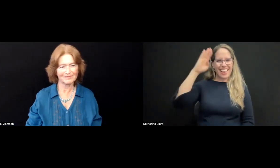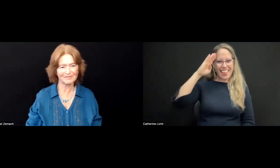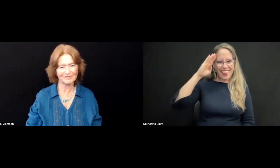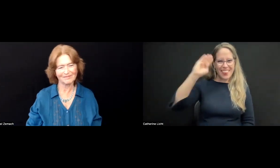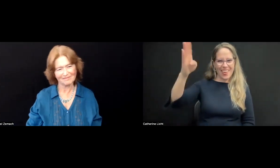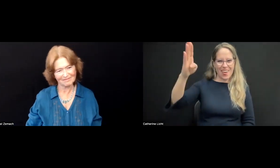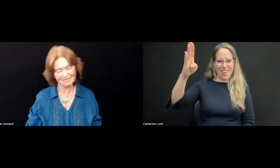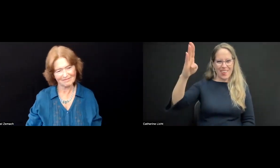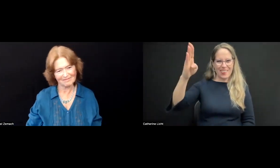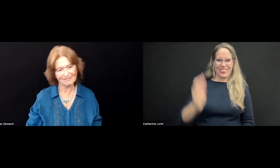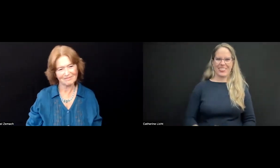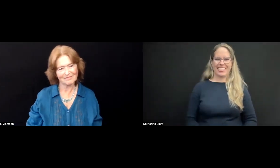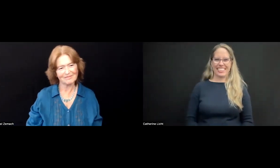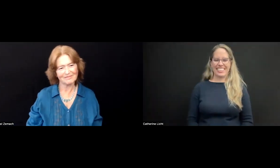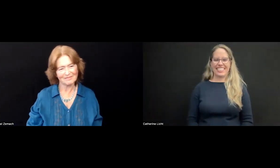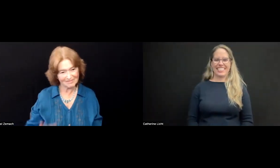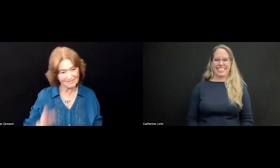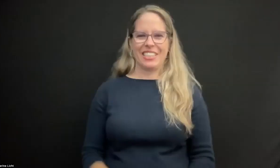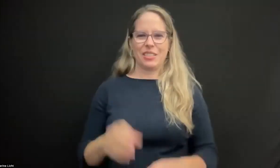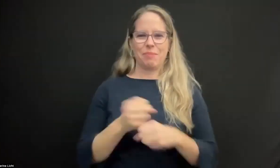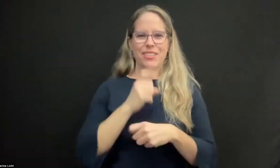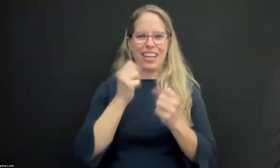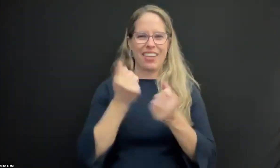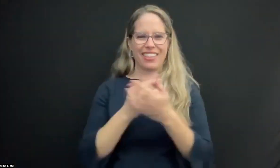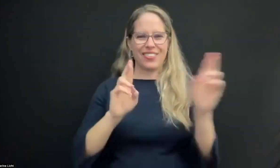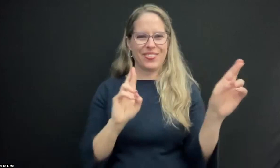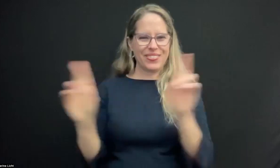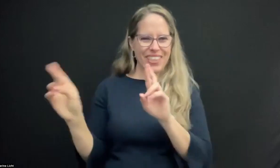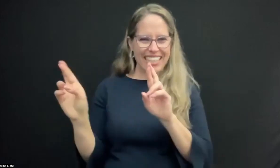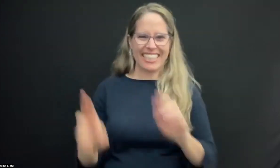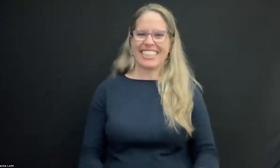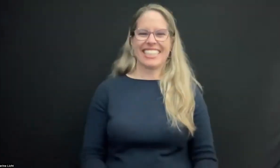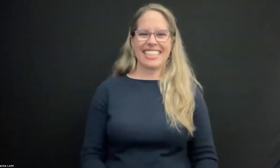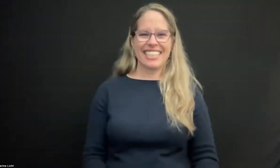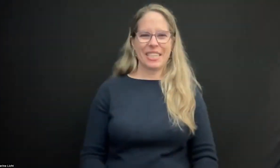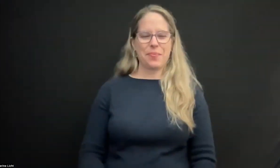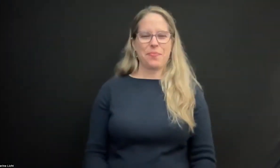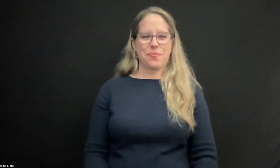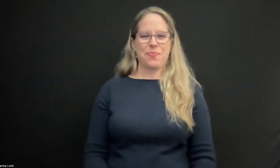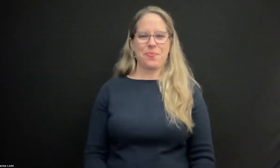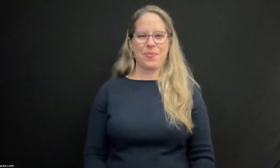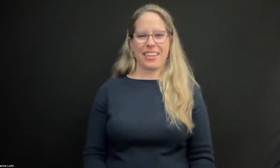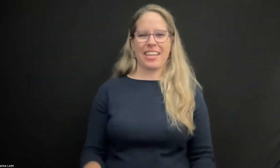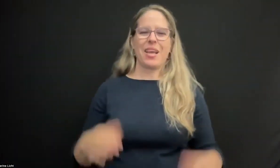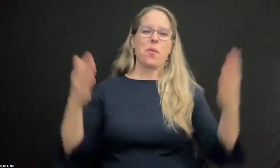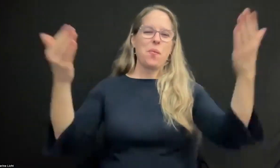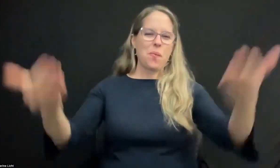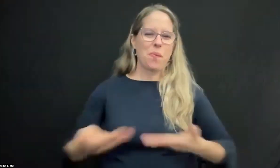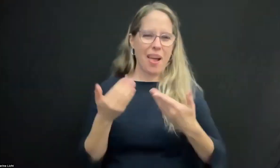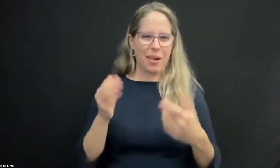Hello, everyone. I want to make sure we're all set. So, welcome to